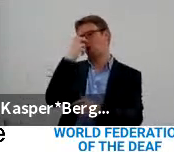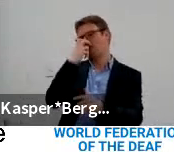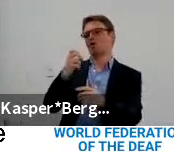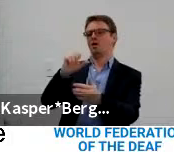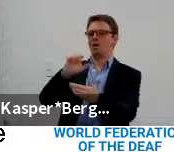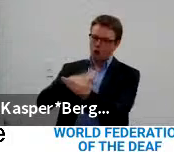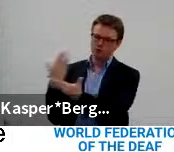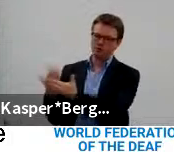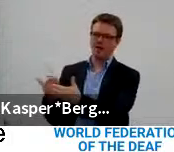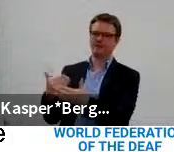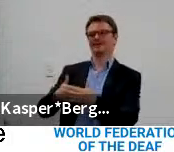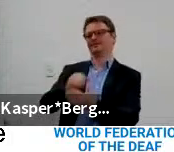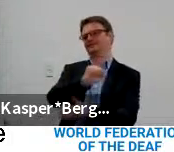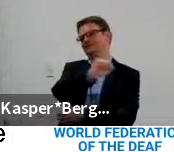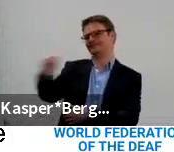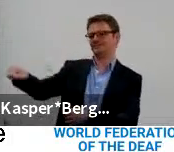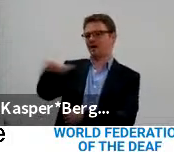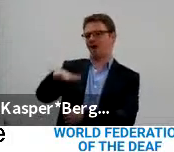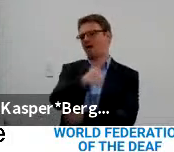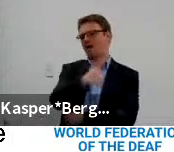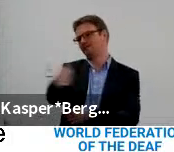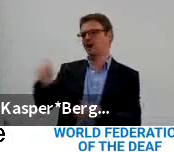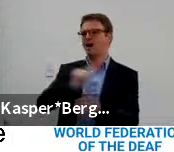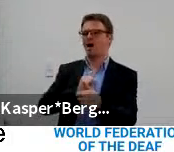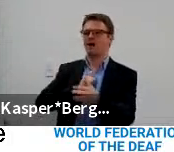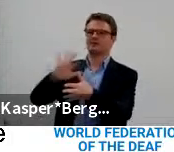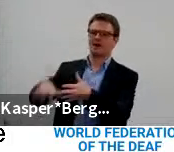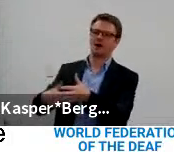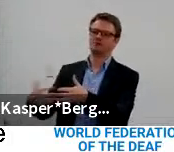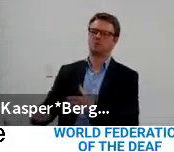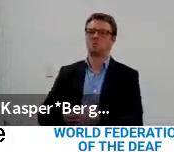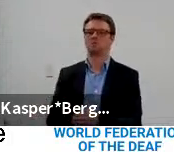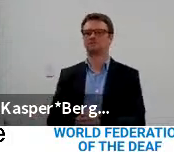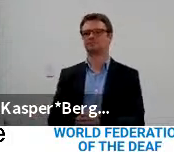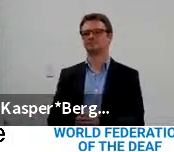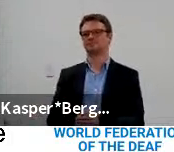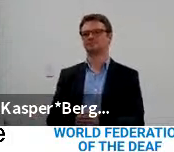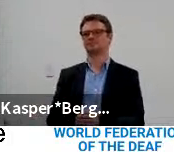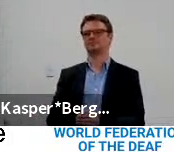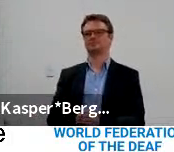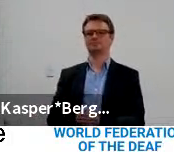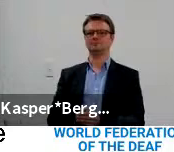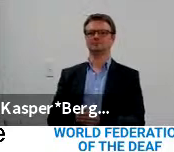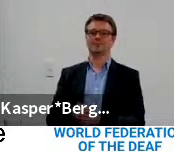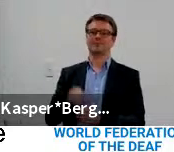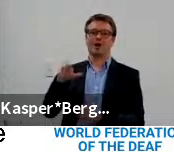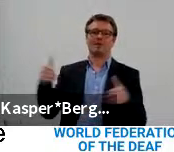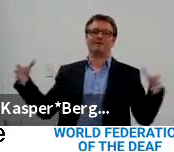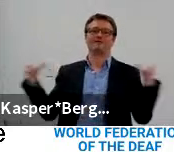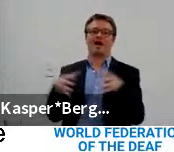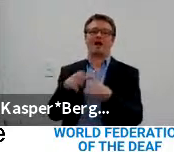other healthcare informations need to get translated in each country to their sign